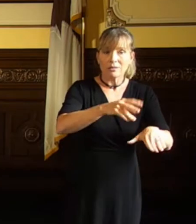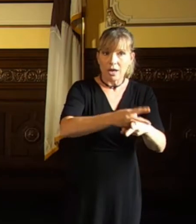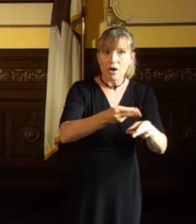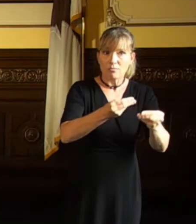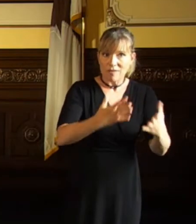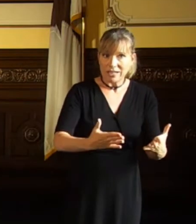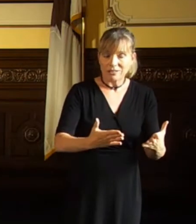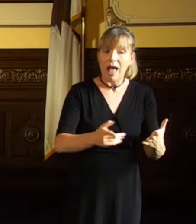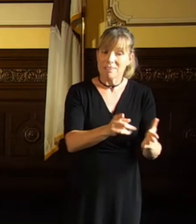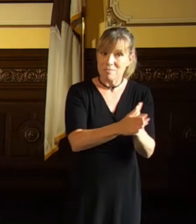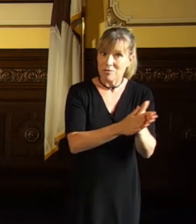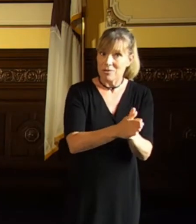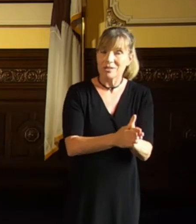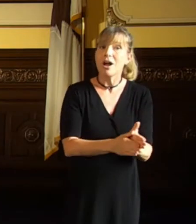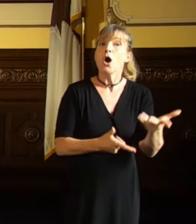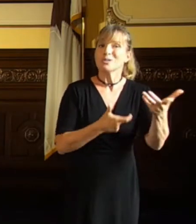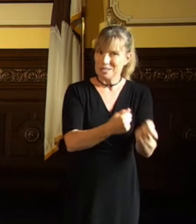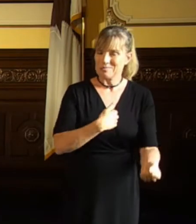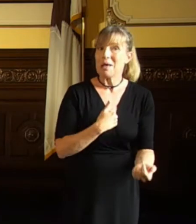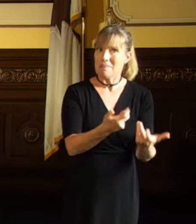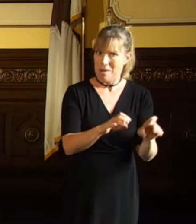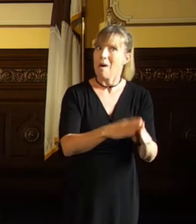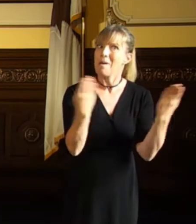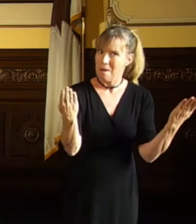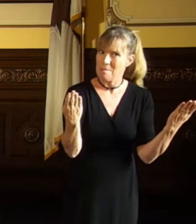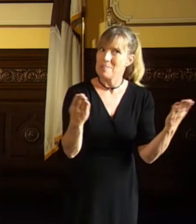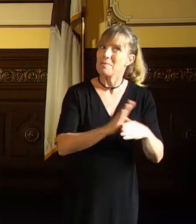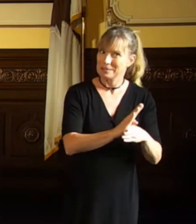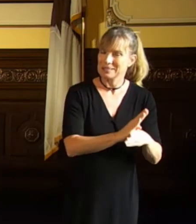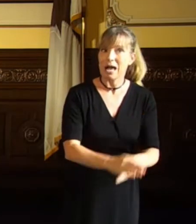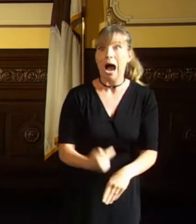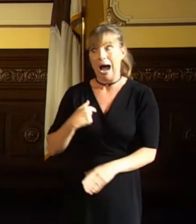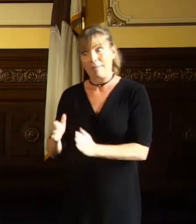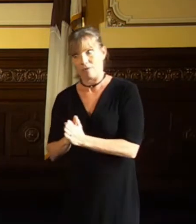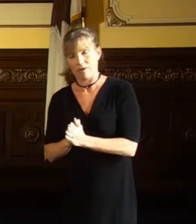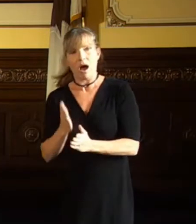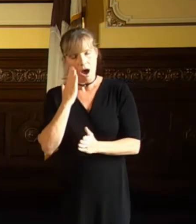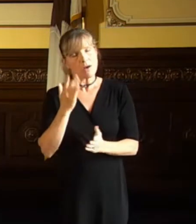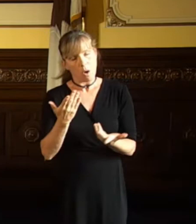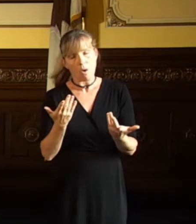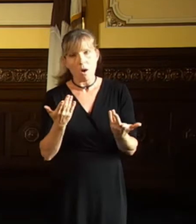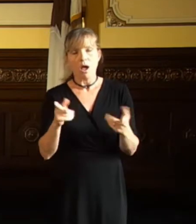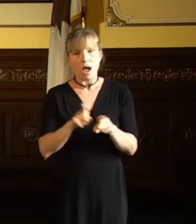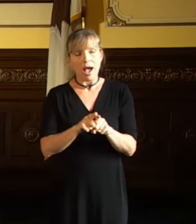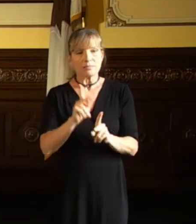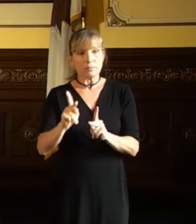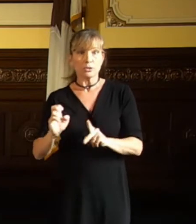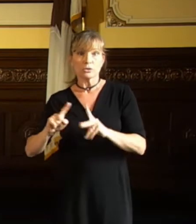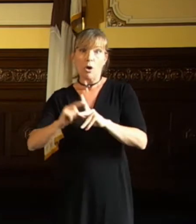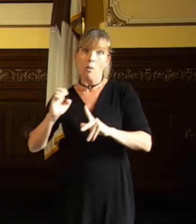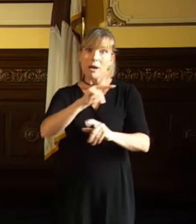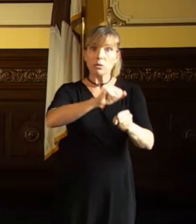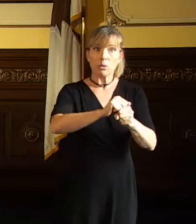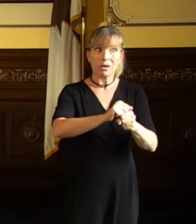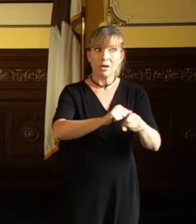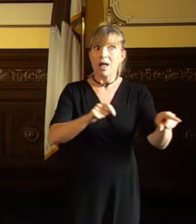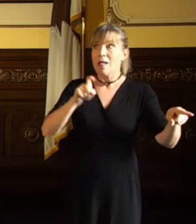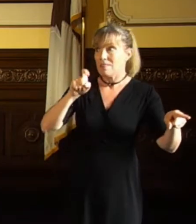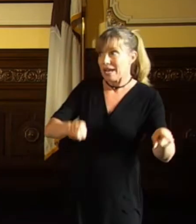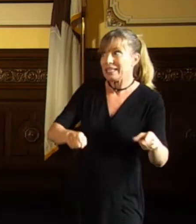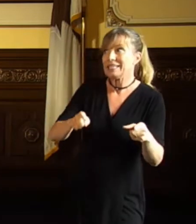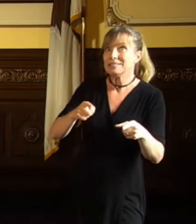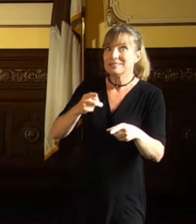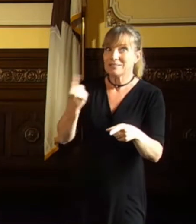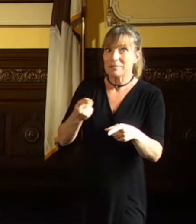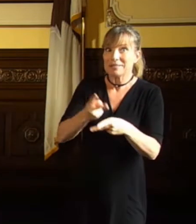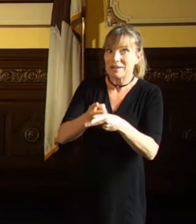trust me, to want to open their facilities. And I am motivated because I know as we get people back to work, they need more childcare. So